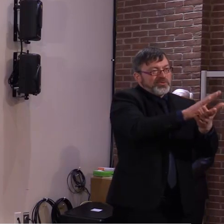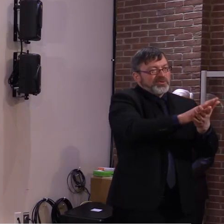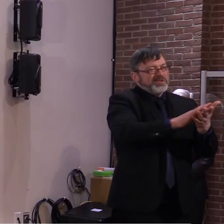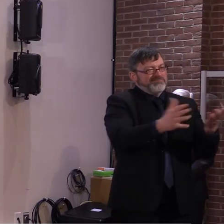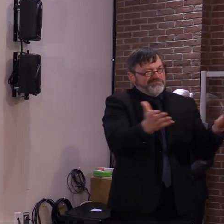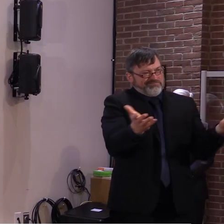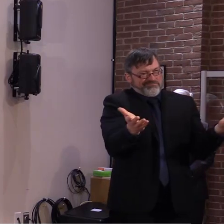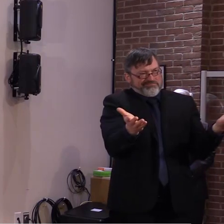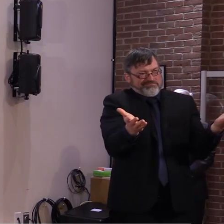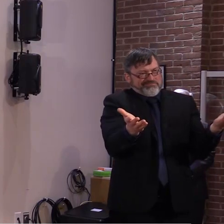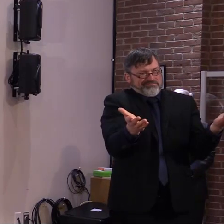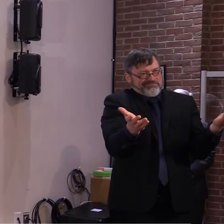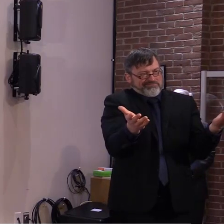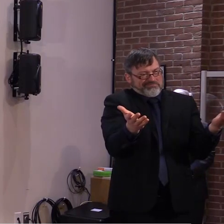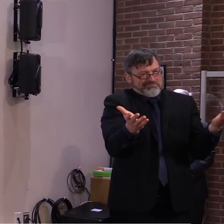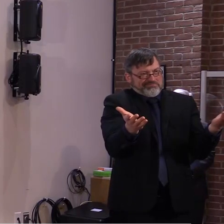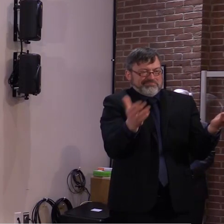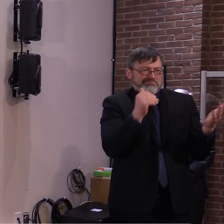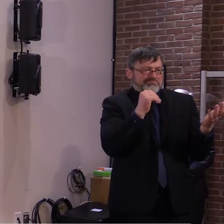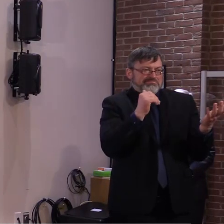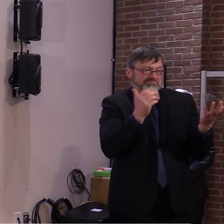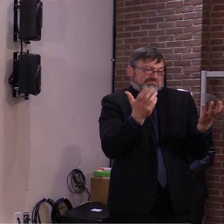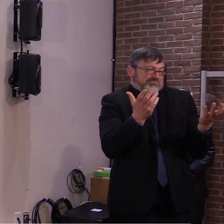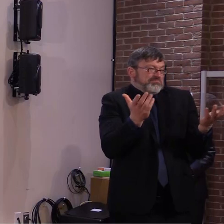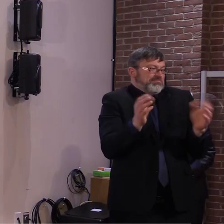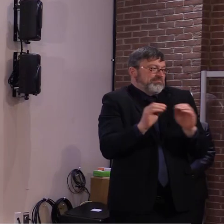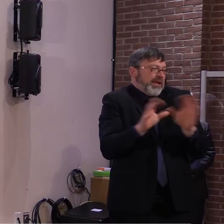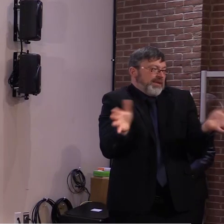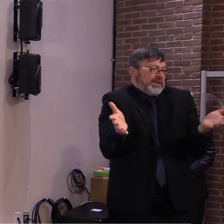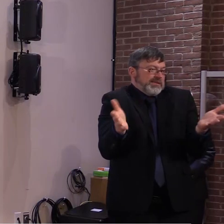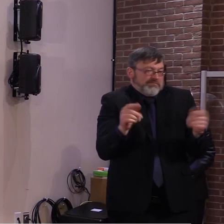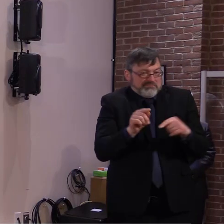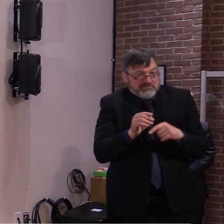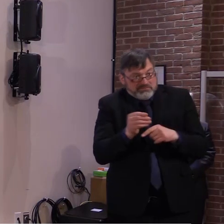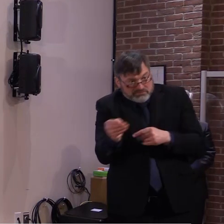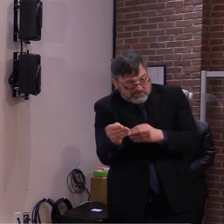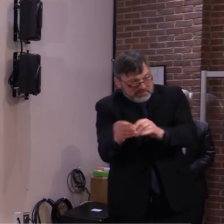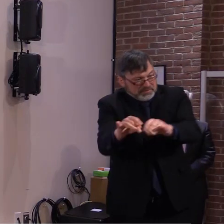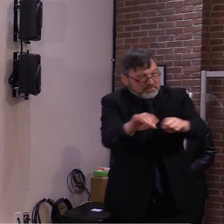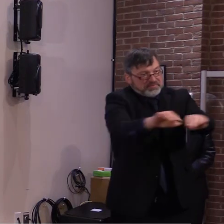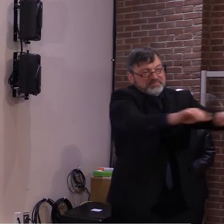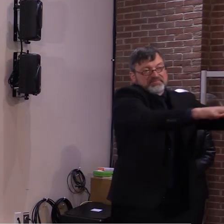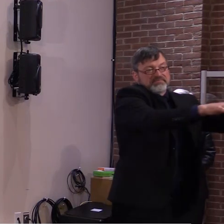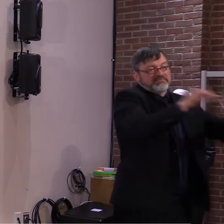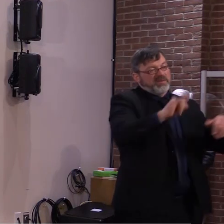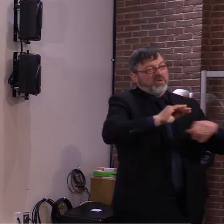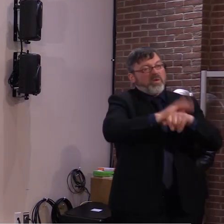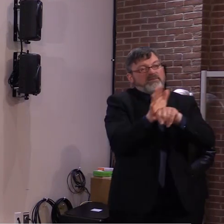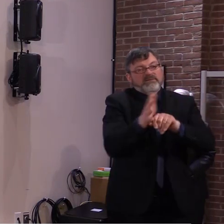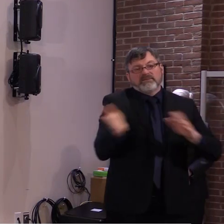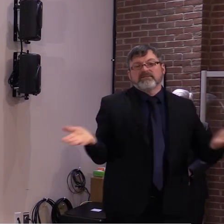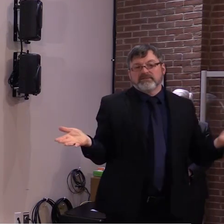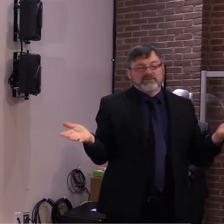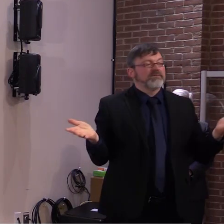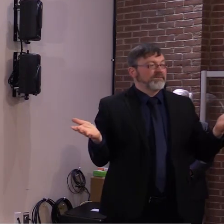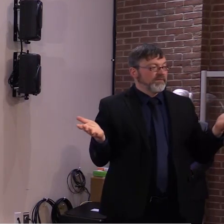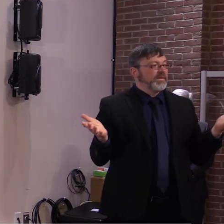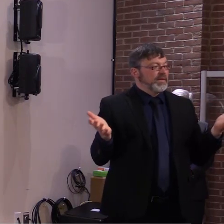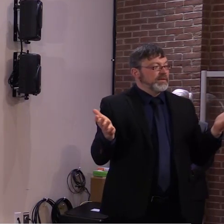ripple effects within those communities, and often with subsequent spread in households among loved